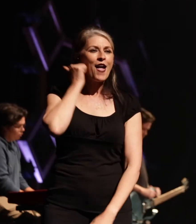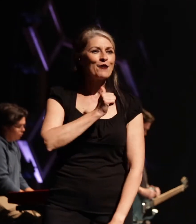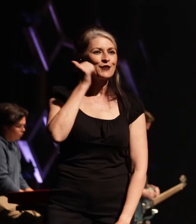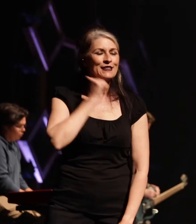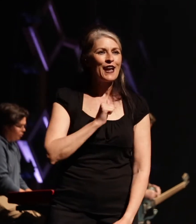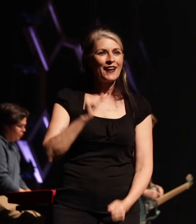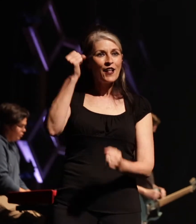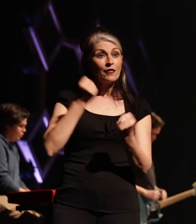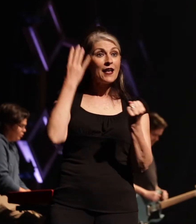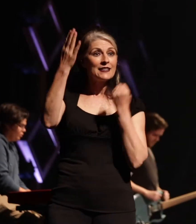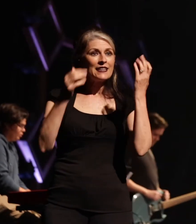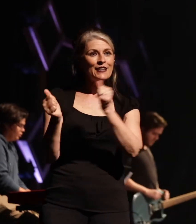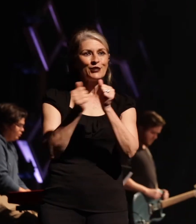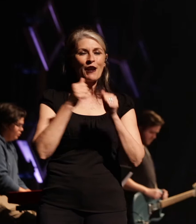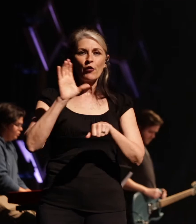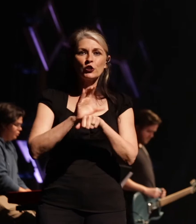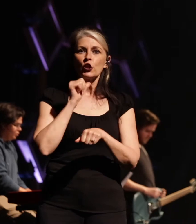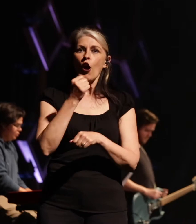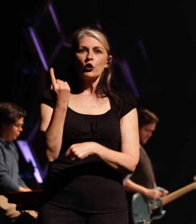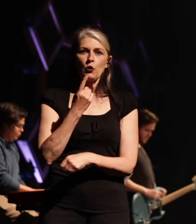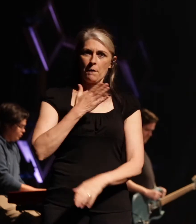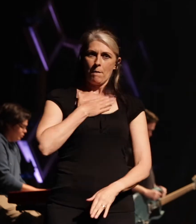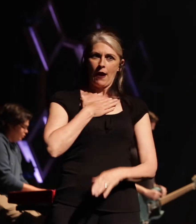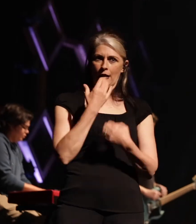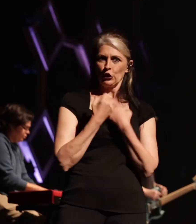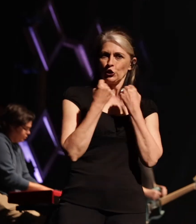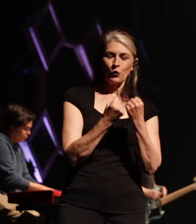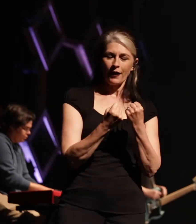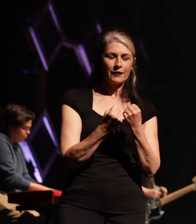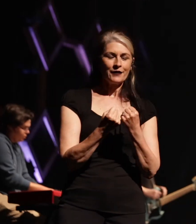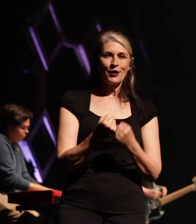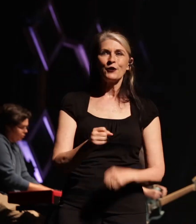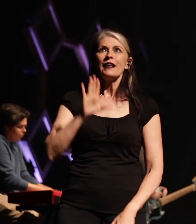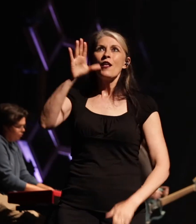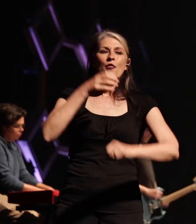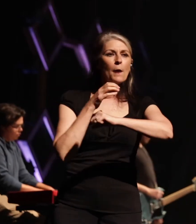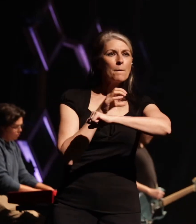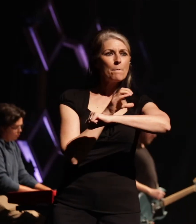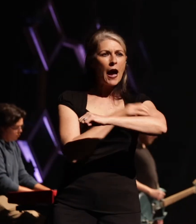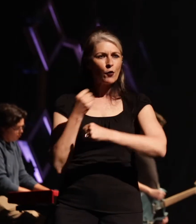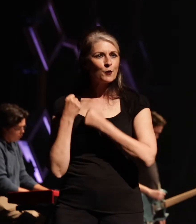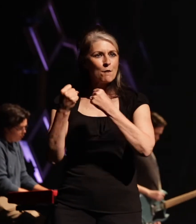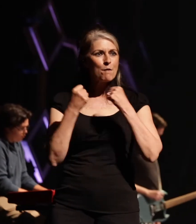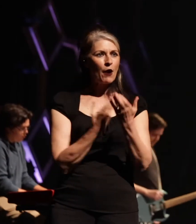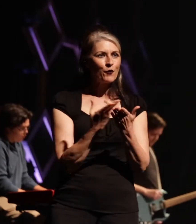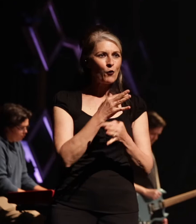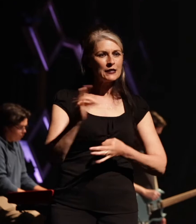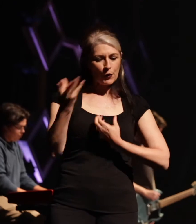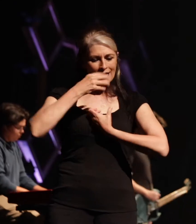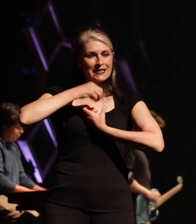So let's sing this together, church. And let's not do it in our own strength. Let's do it in the strength and the power of the Holy Spirit that's inside of us.